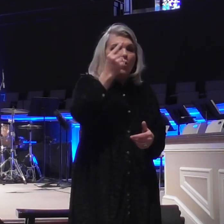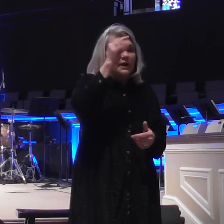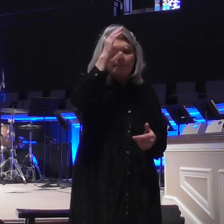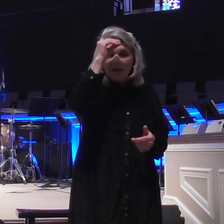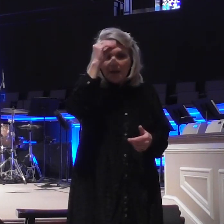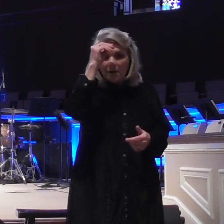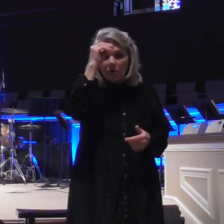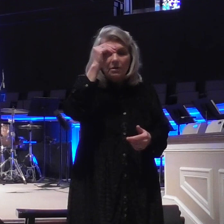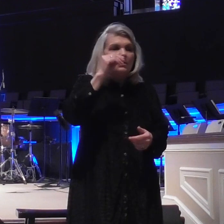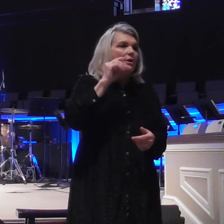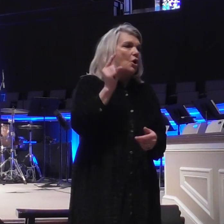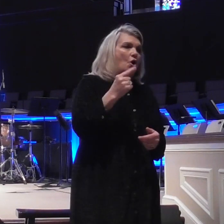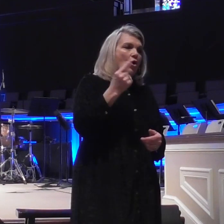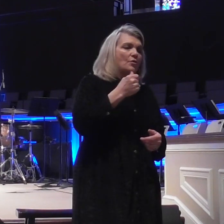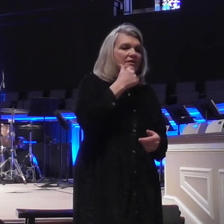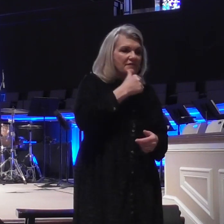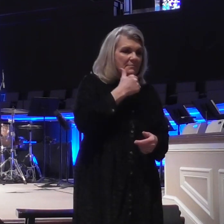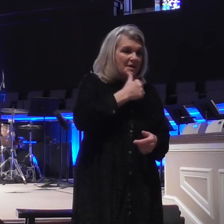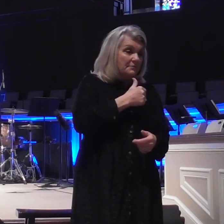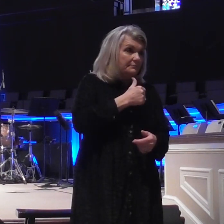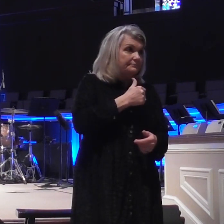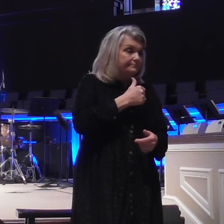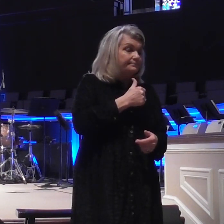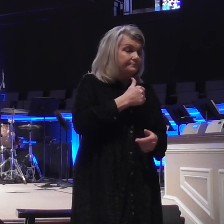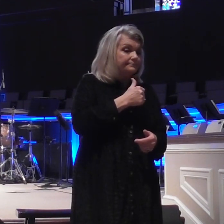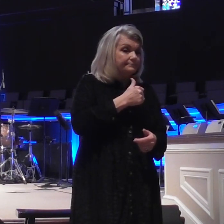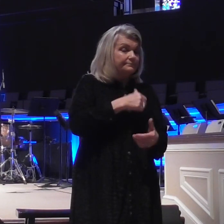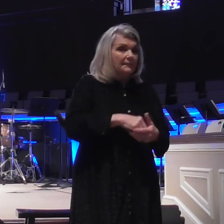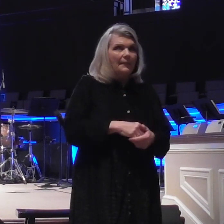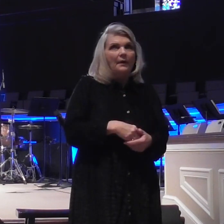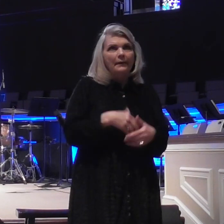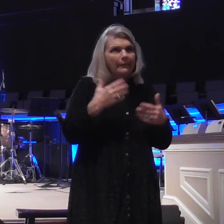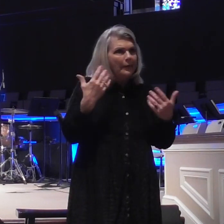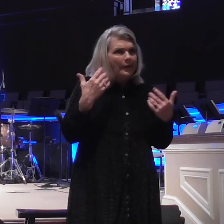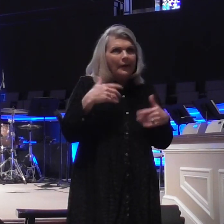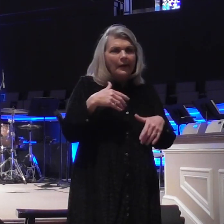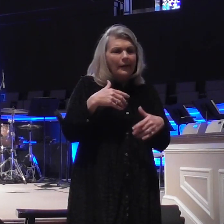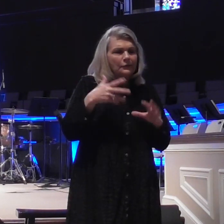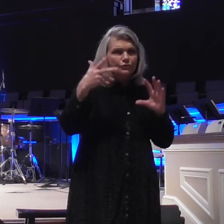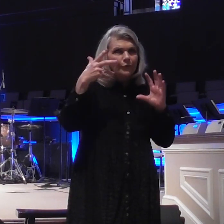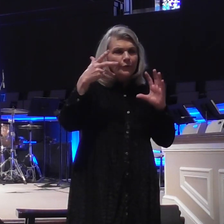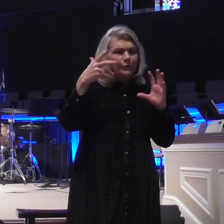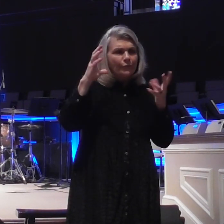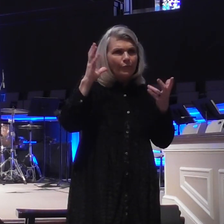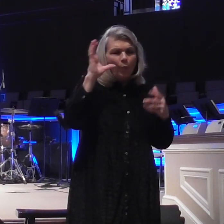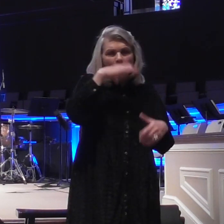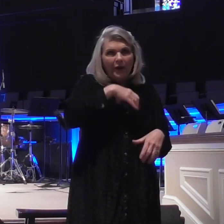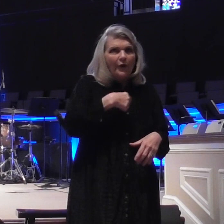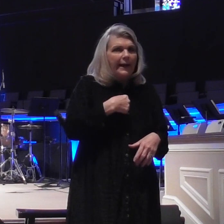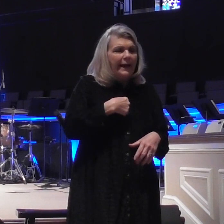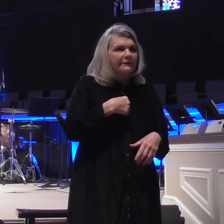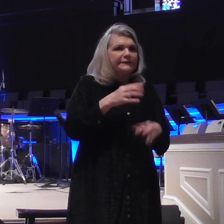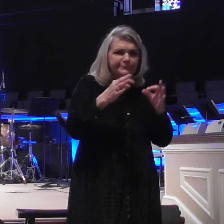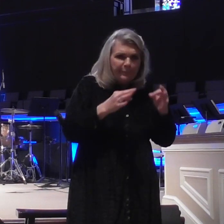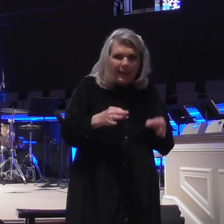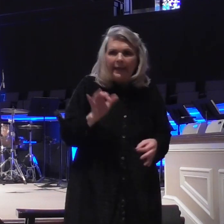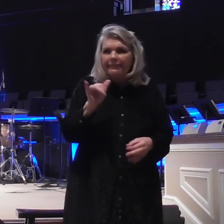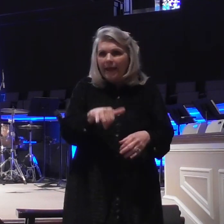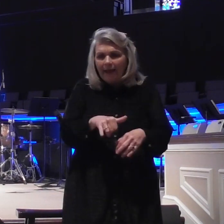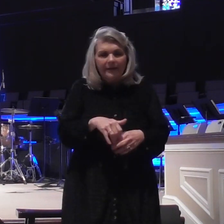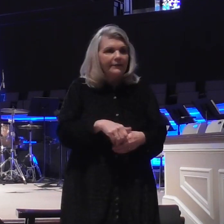and females. Stunning I have to go over this, but I am. There are only males and